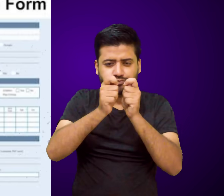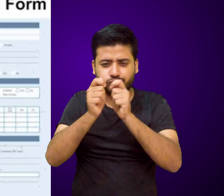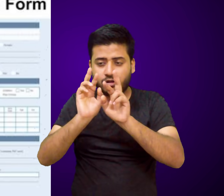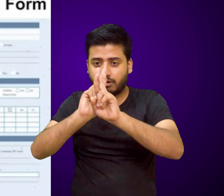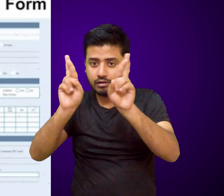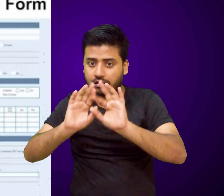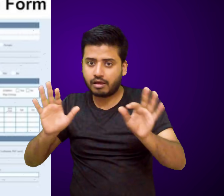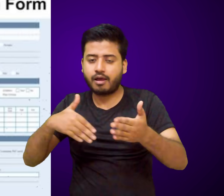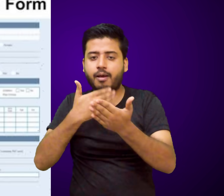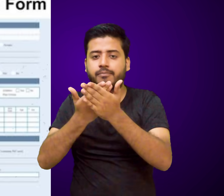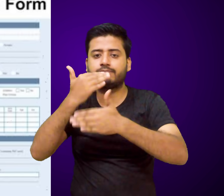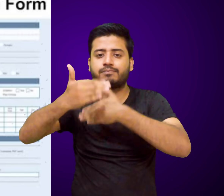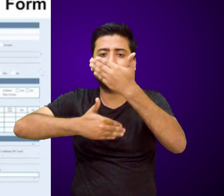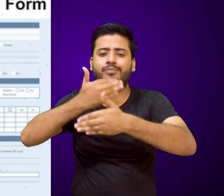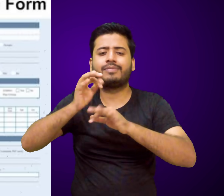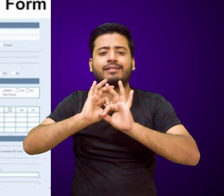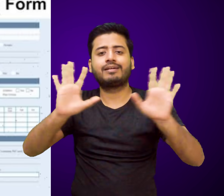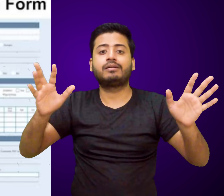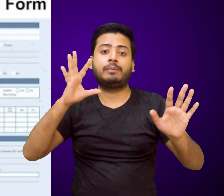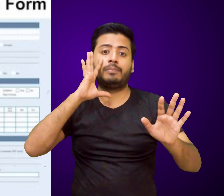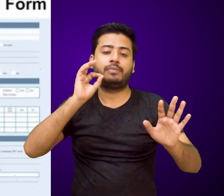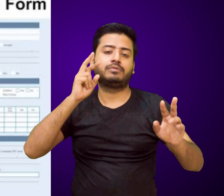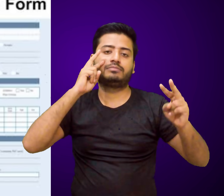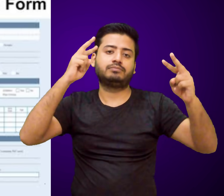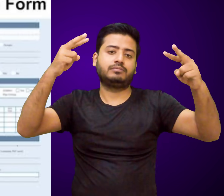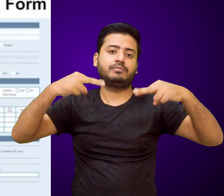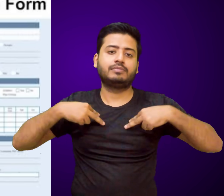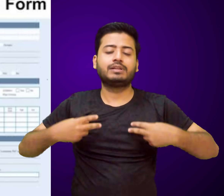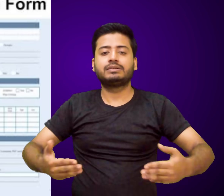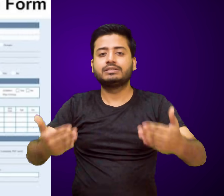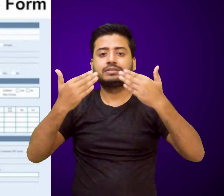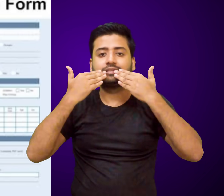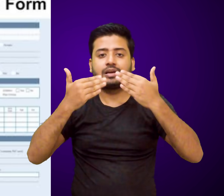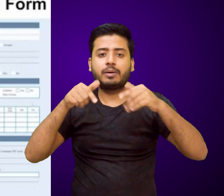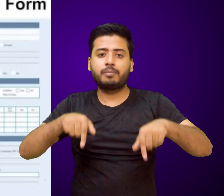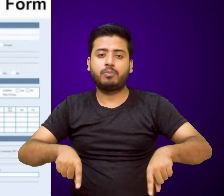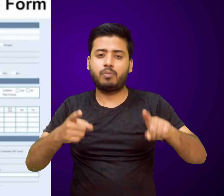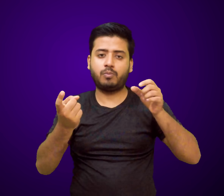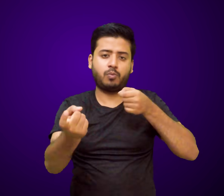barriers persist. Many websites and platforms fail to fully support assistive technology.